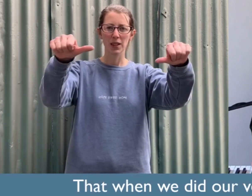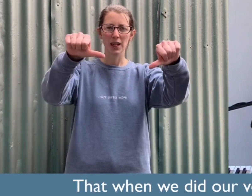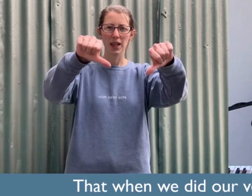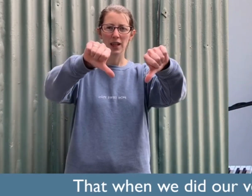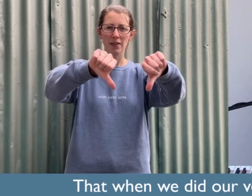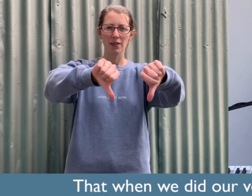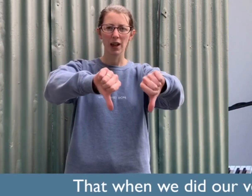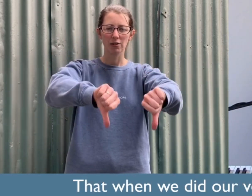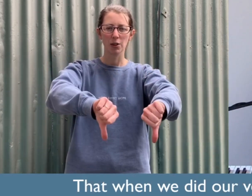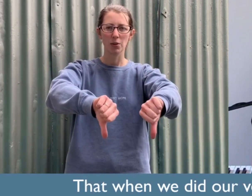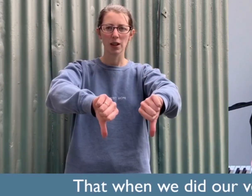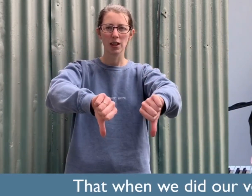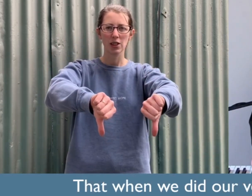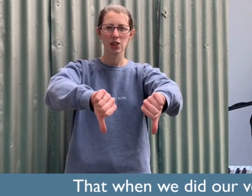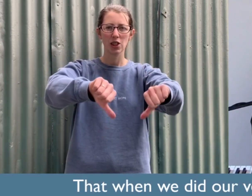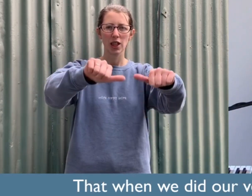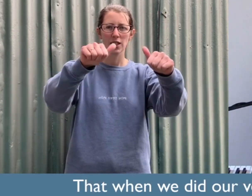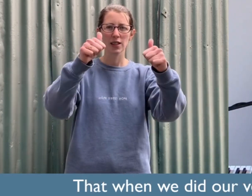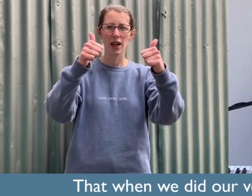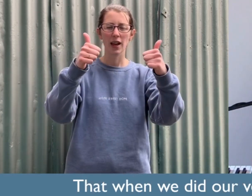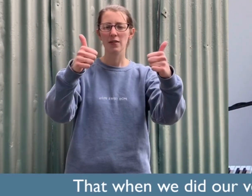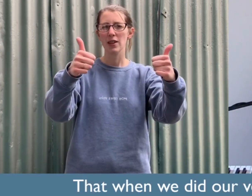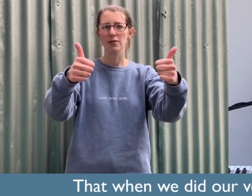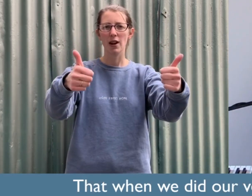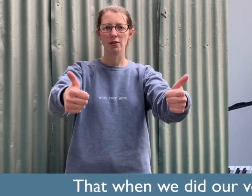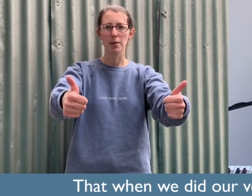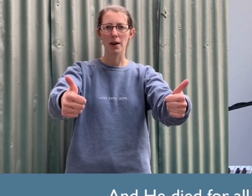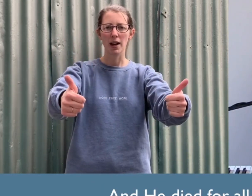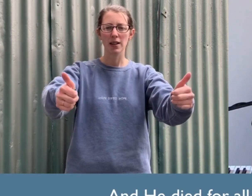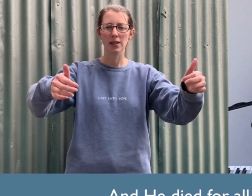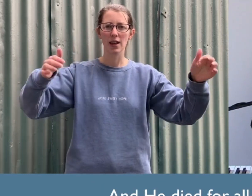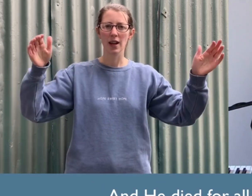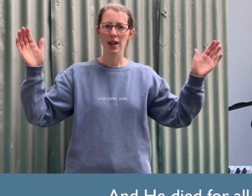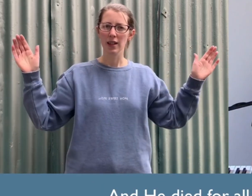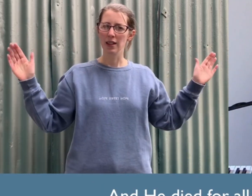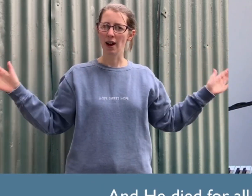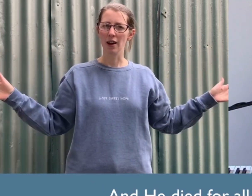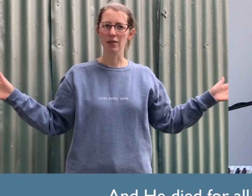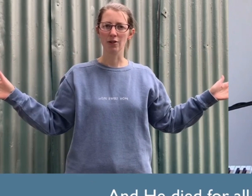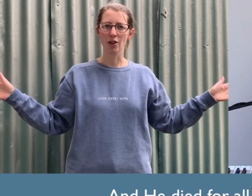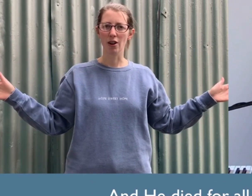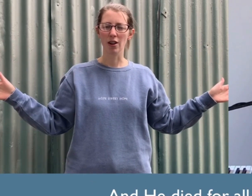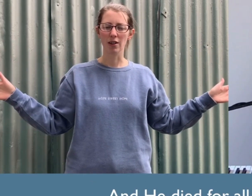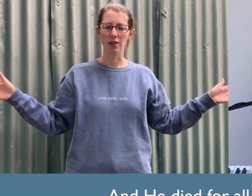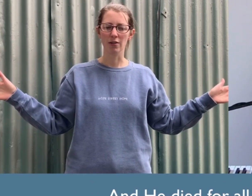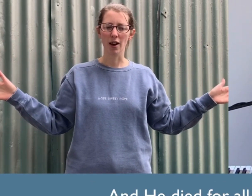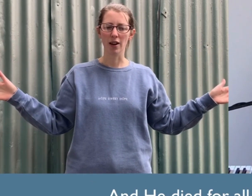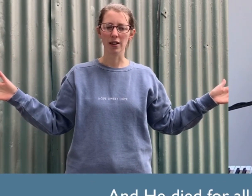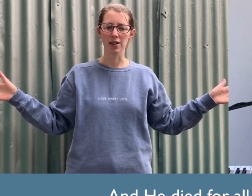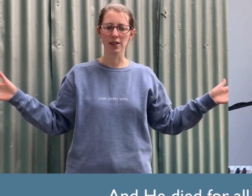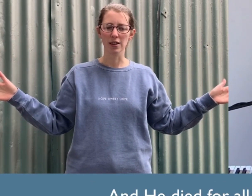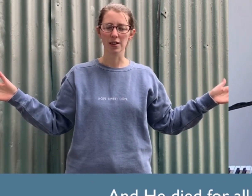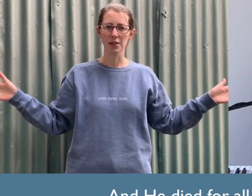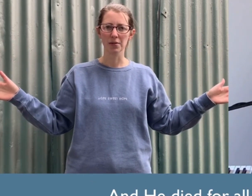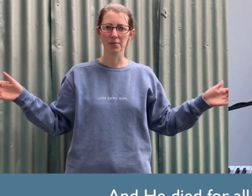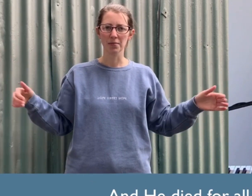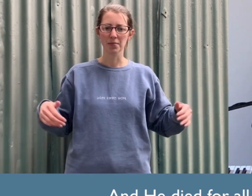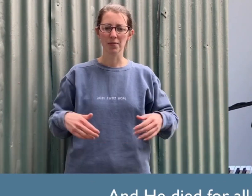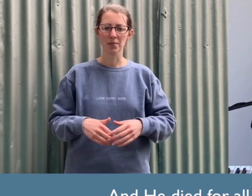When we did our very worst, Jesus gave his very best, and he died for all of